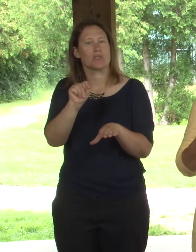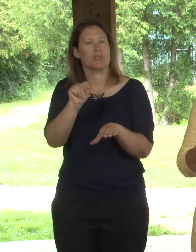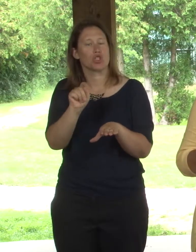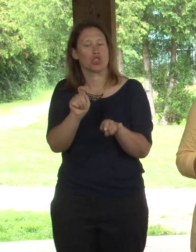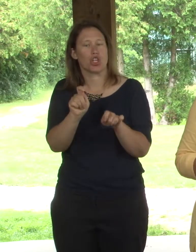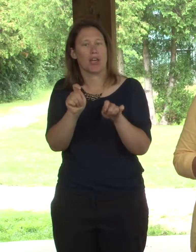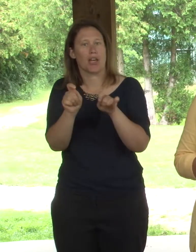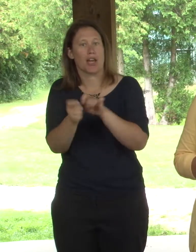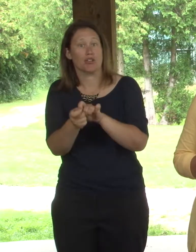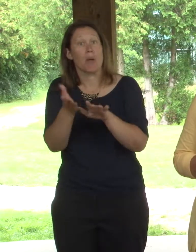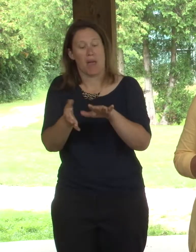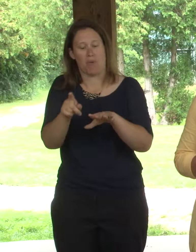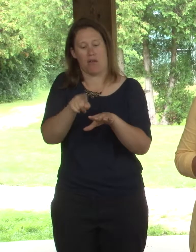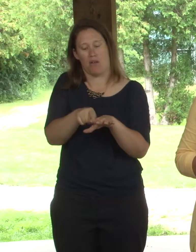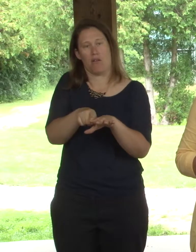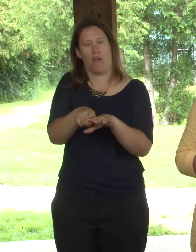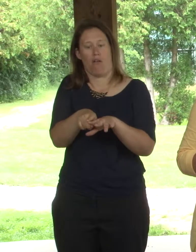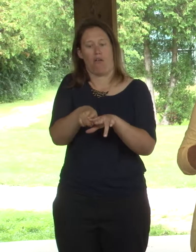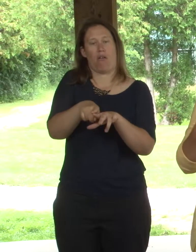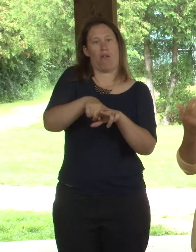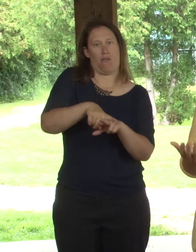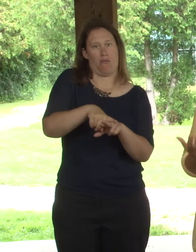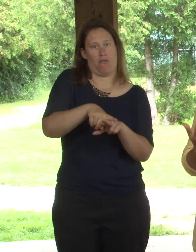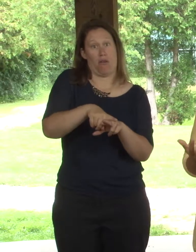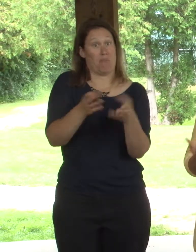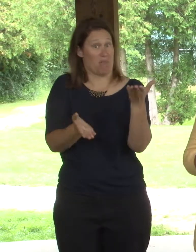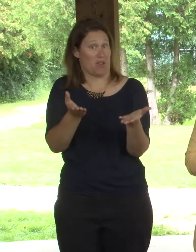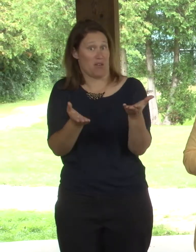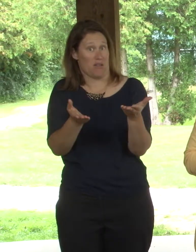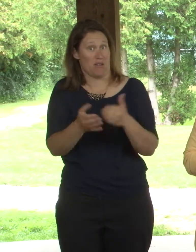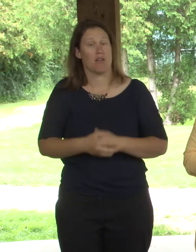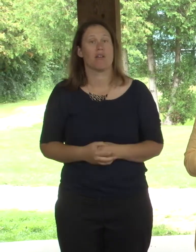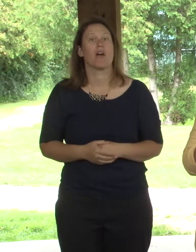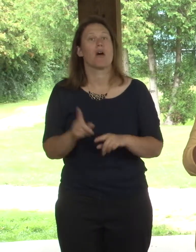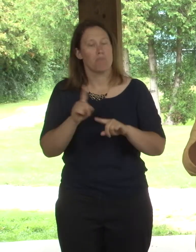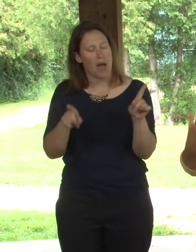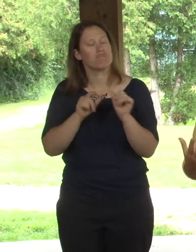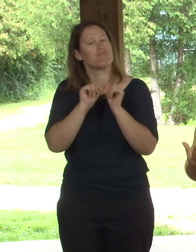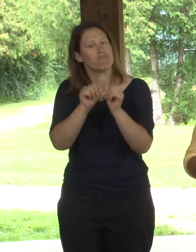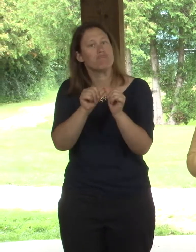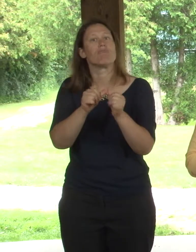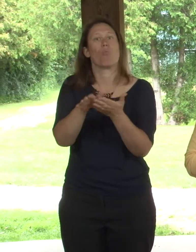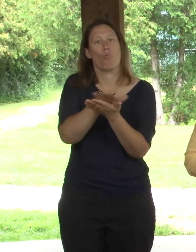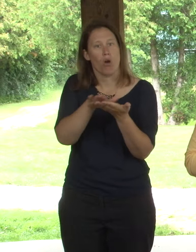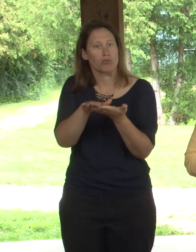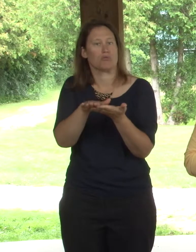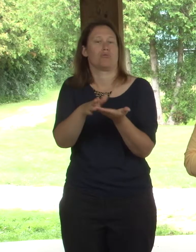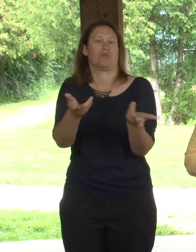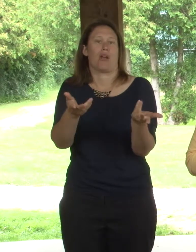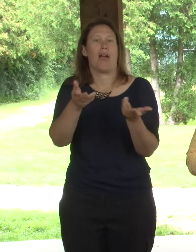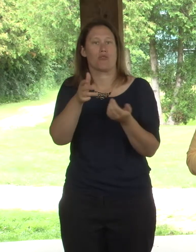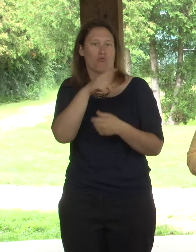to wash and dry very well in between. Lotion, again, is extremely important. Moisturizing